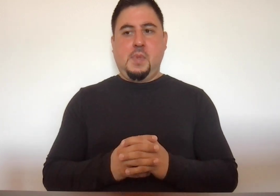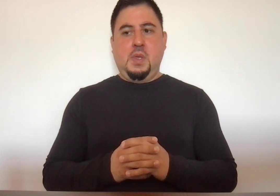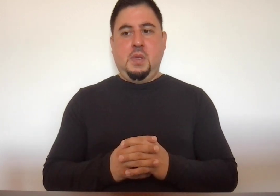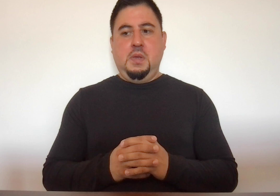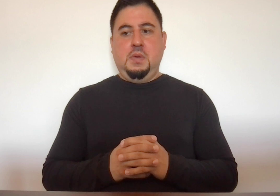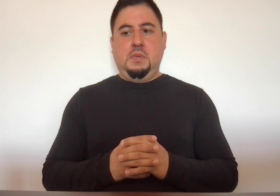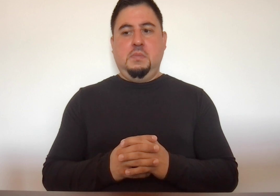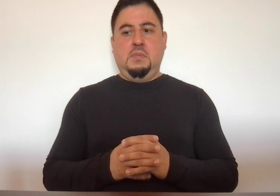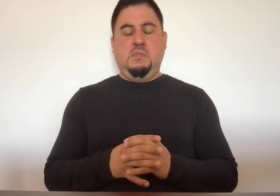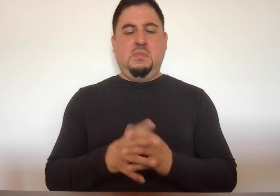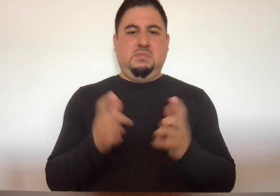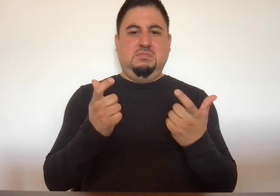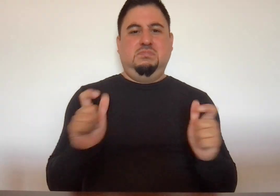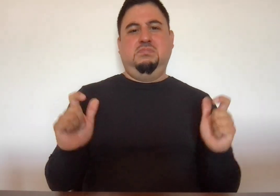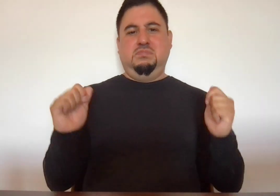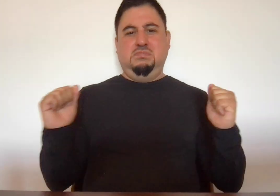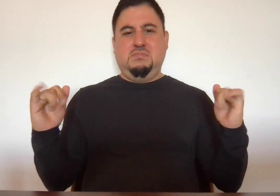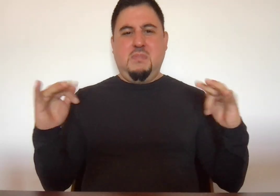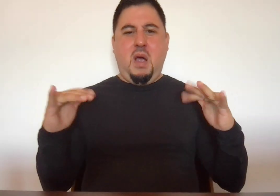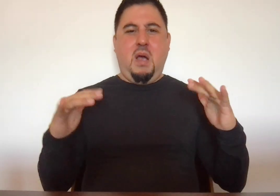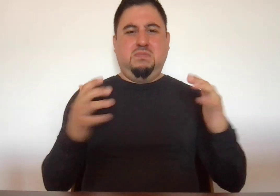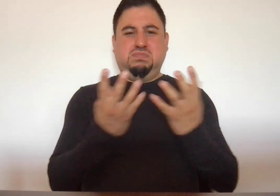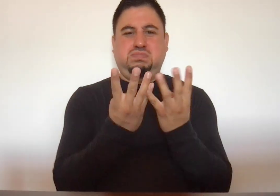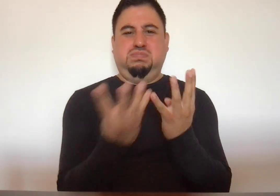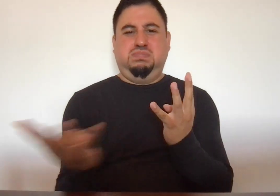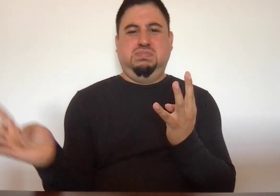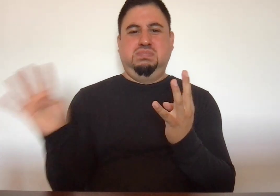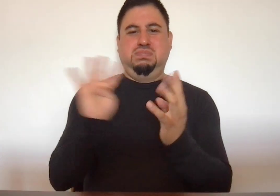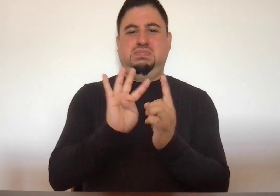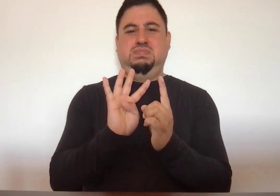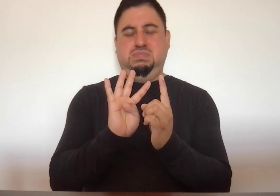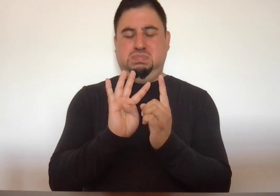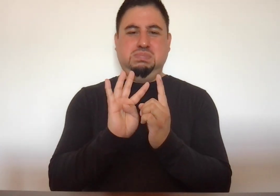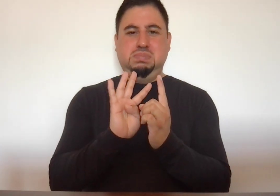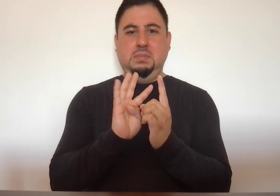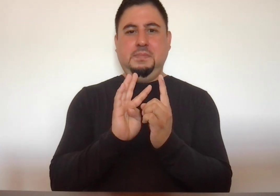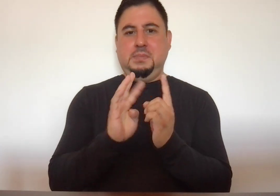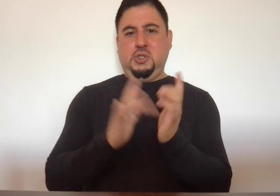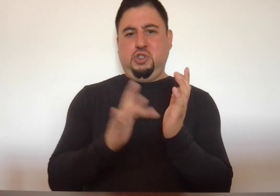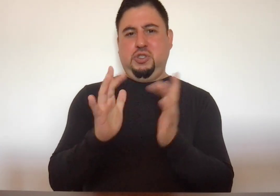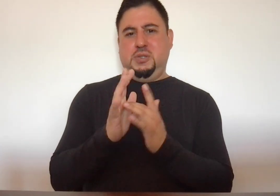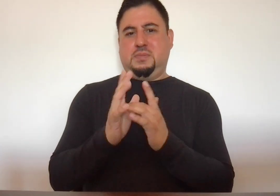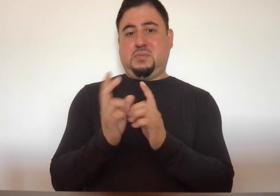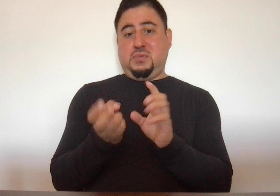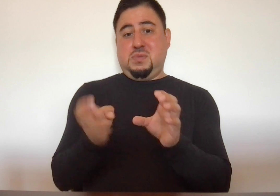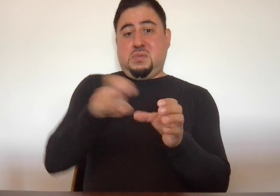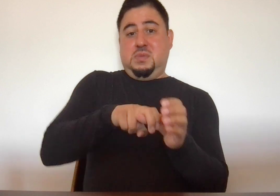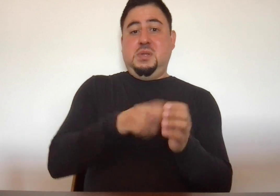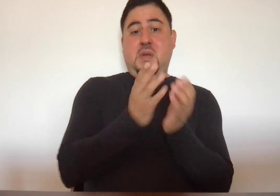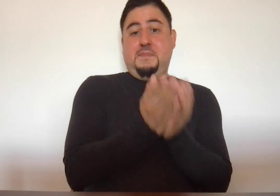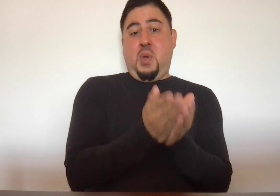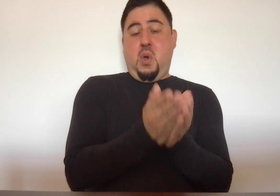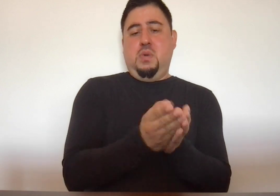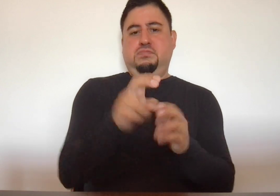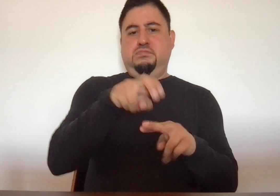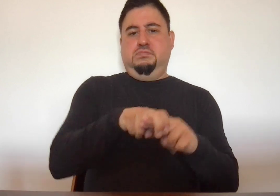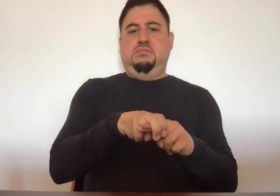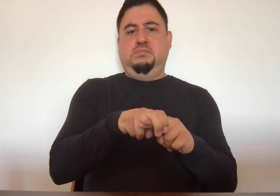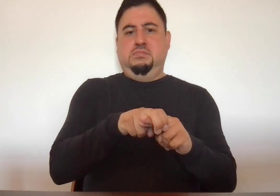Such large crowds gathered around him that he got into a boat and sat down, and the whole